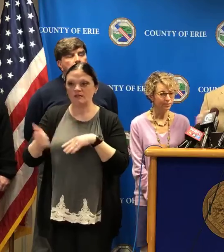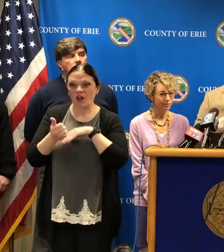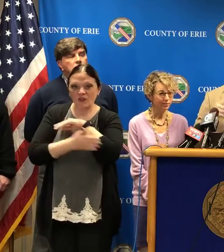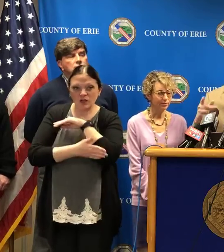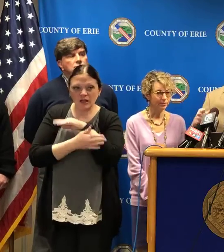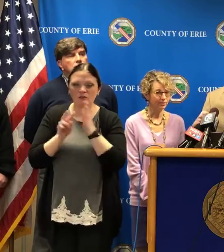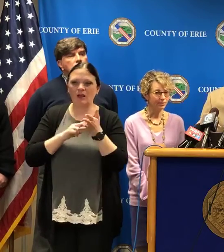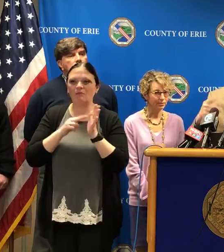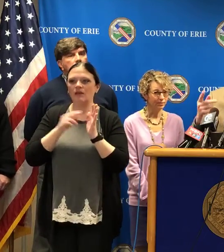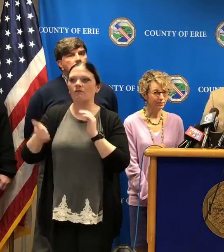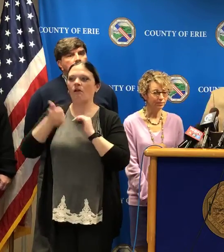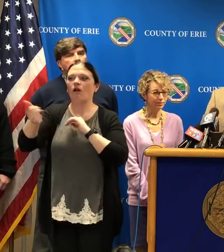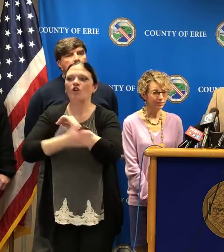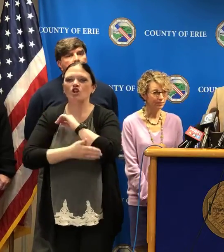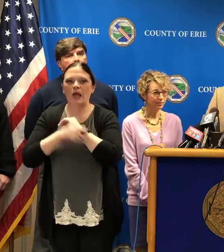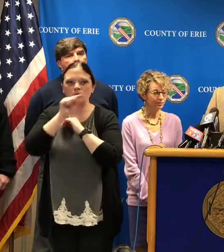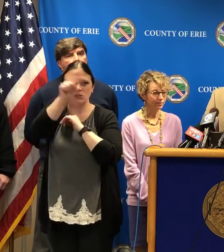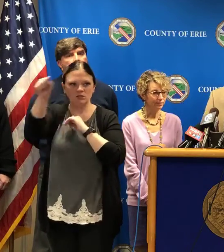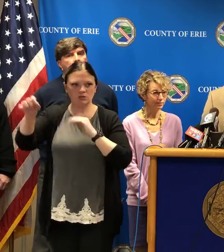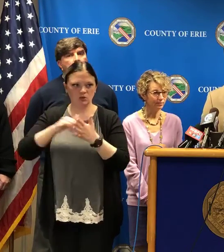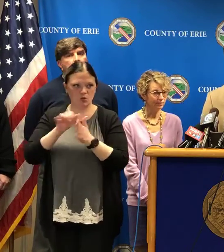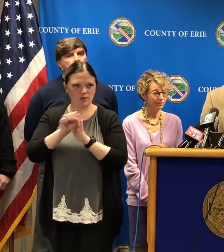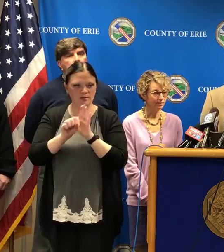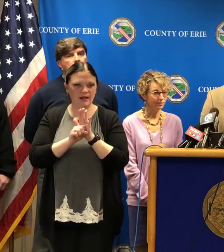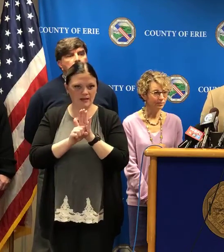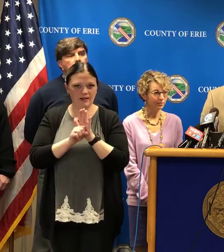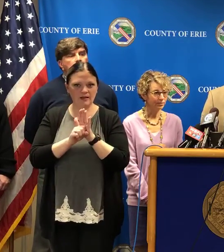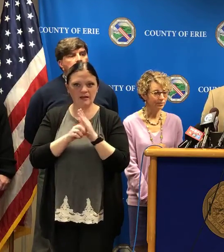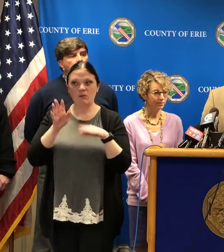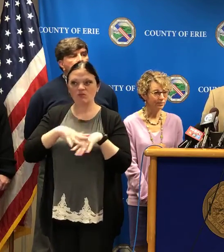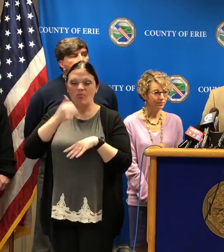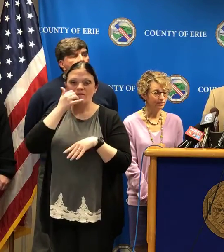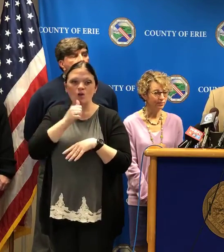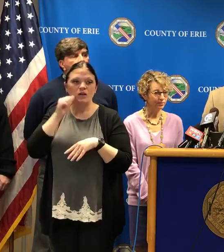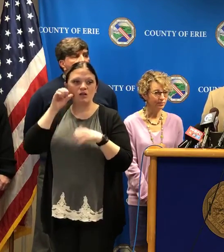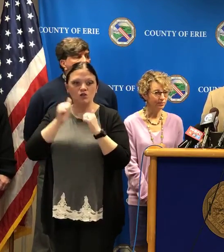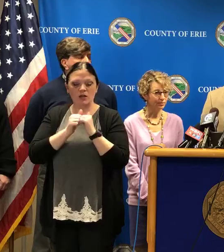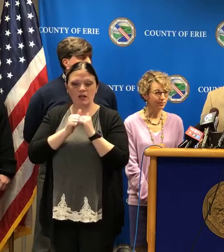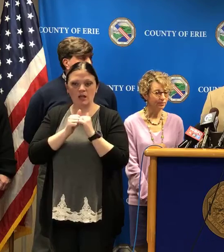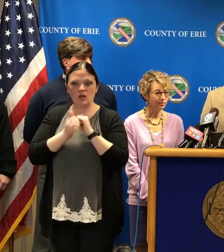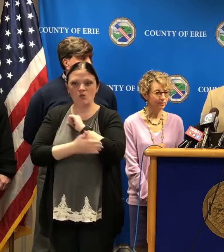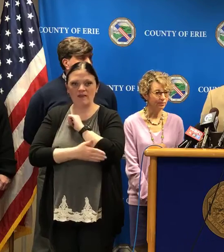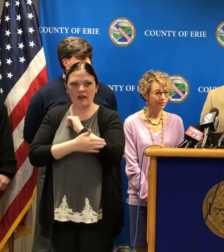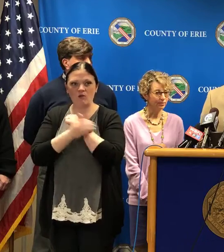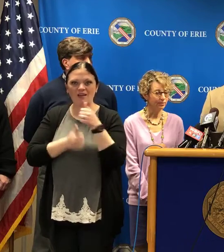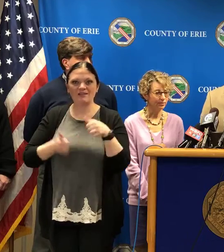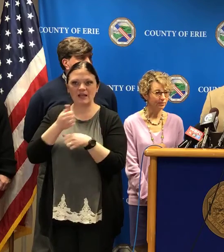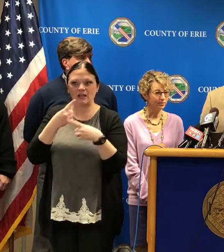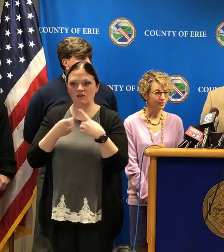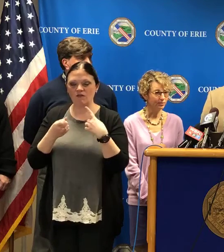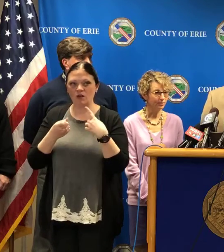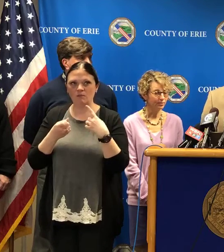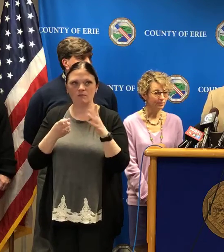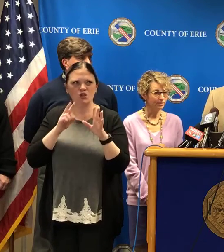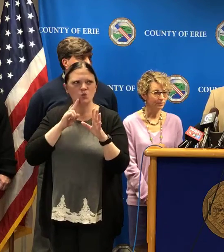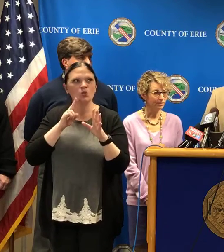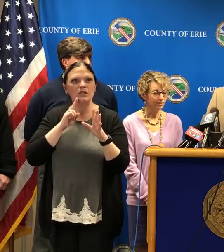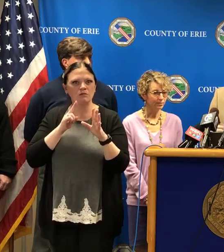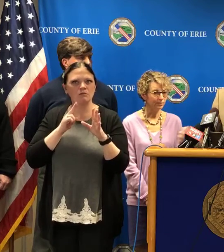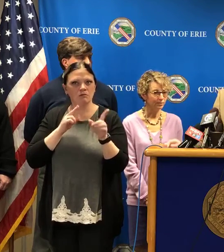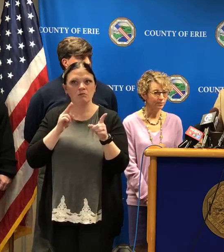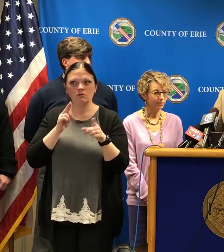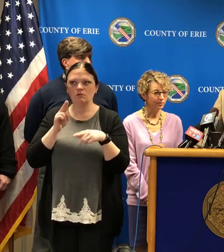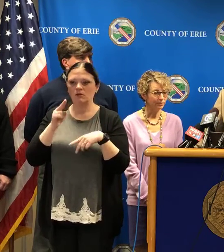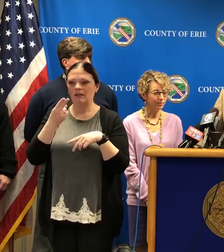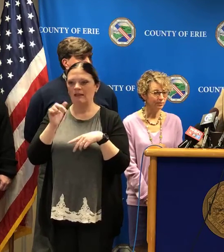about other counties in New York State and elsewhere. I actually was on the phone yesterday with counties executives from Houston, or from, Houston area,